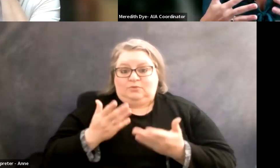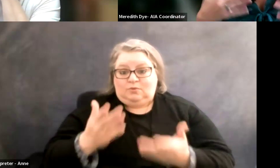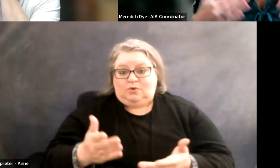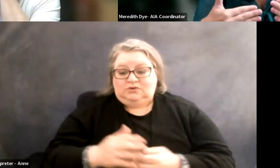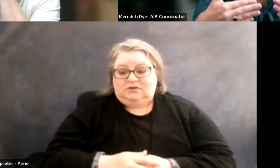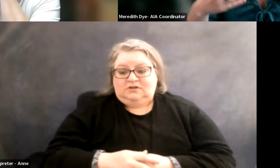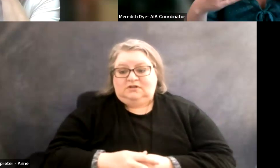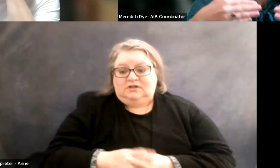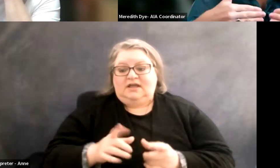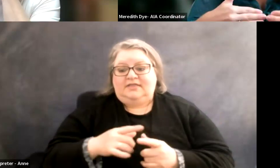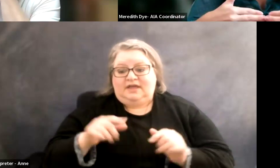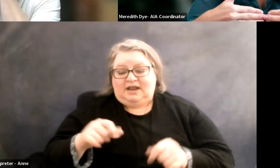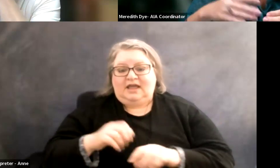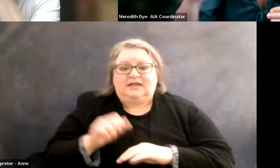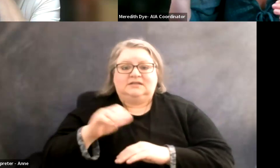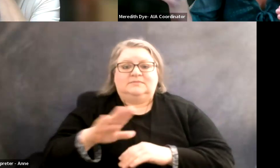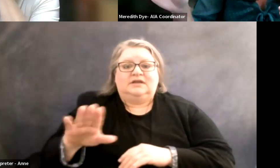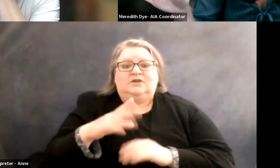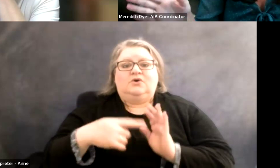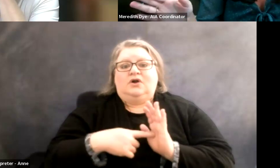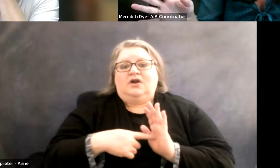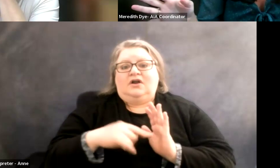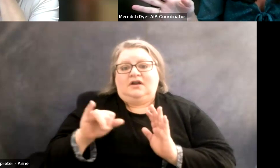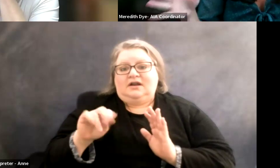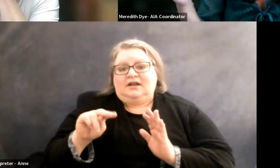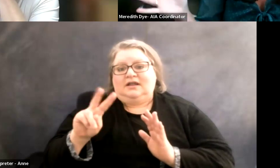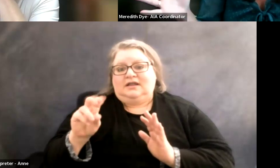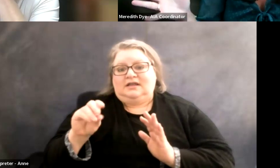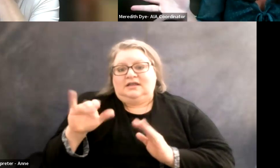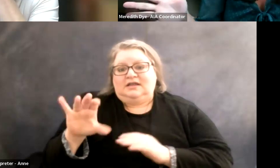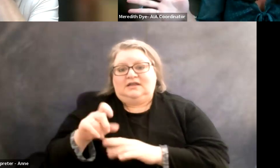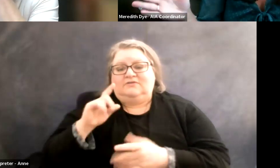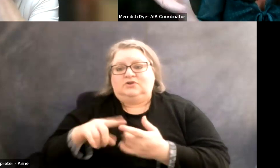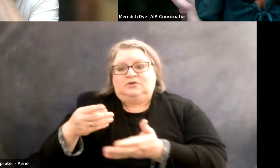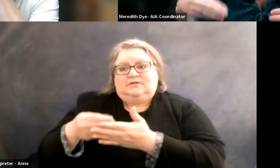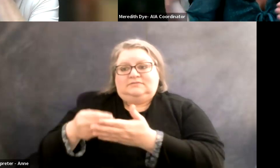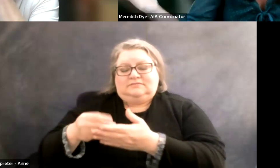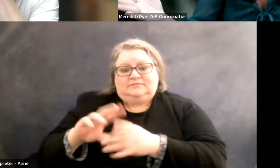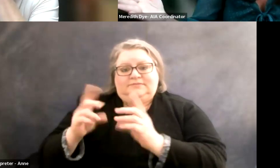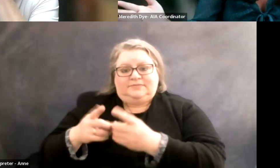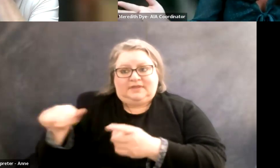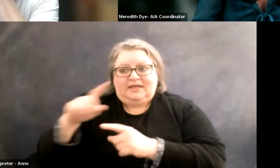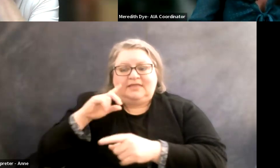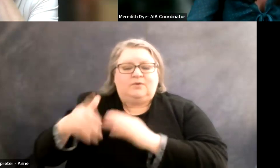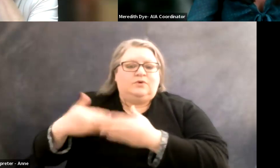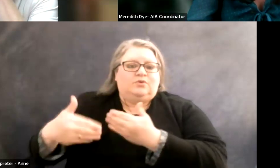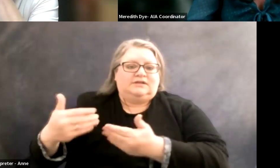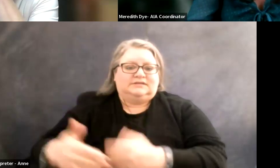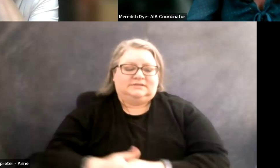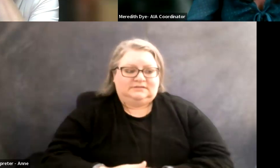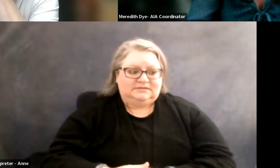you, then I can submit your invoice to the fiscal department, and they can then process it.